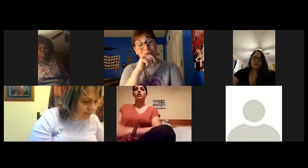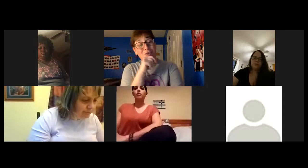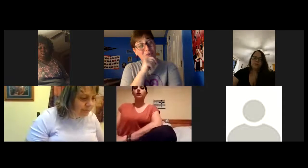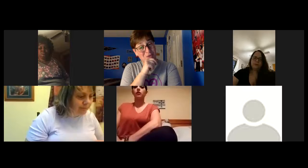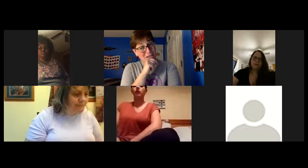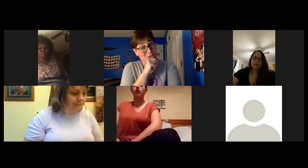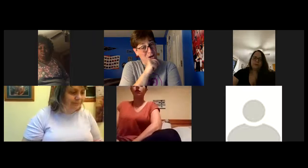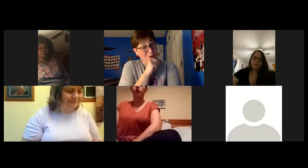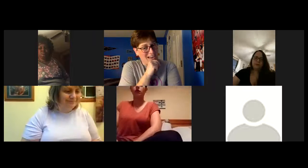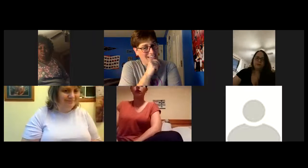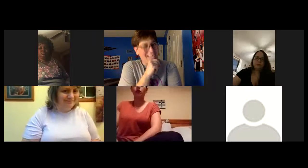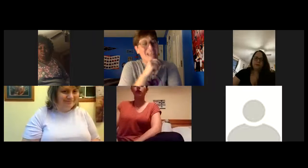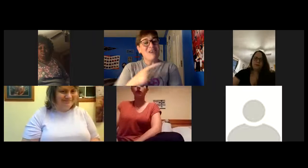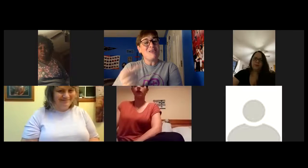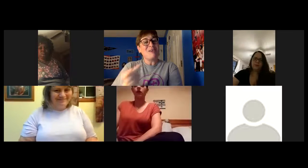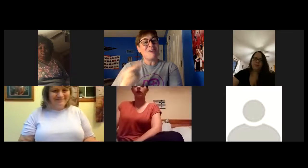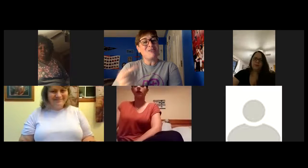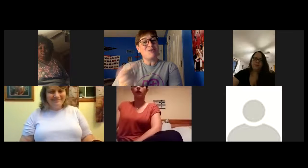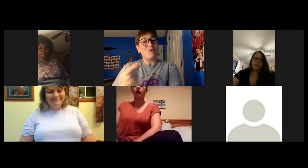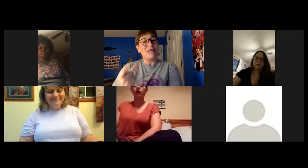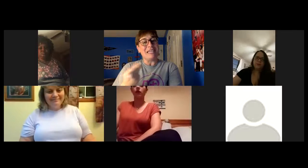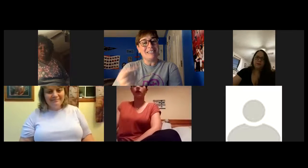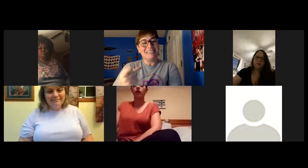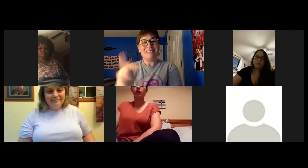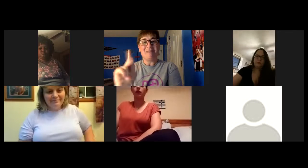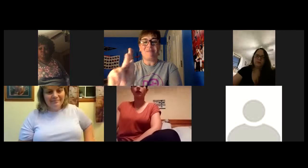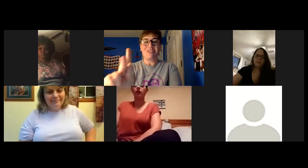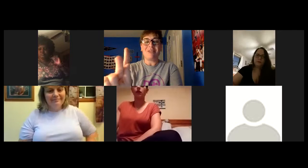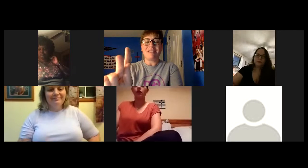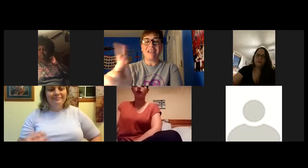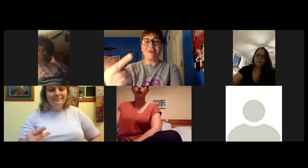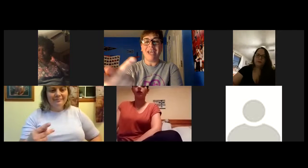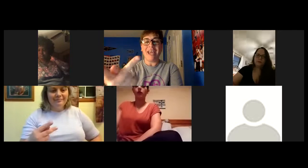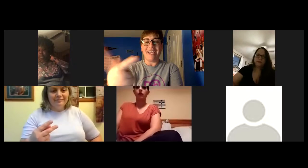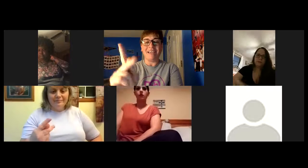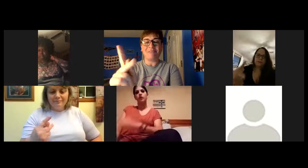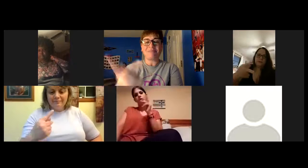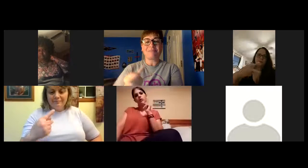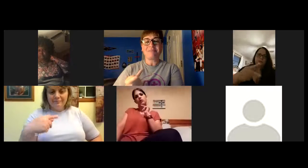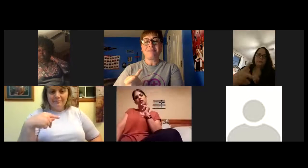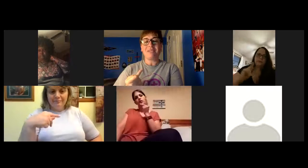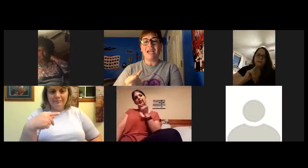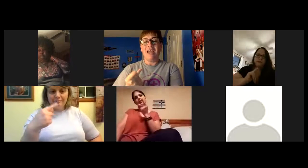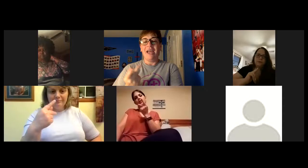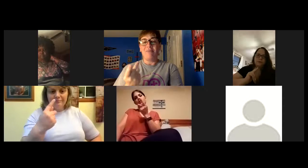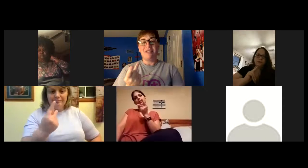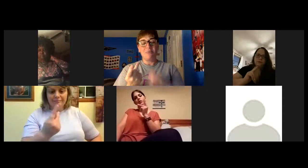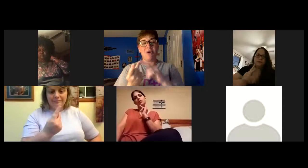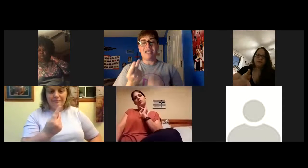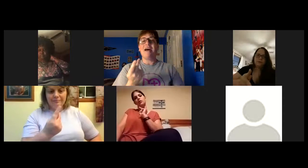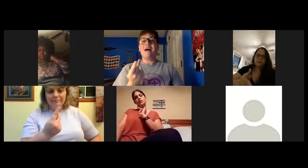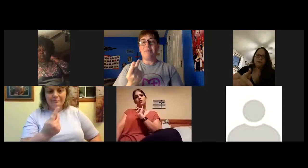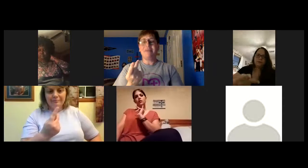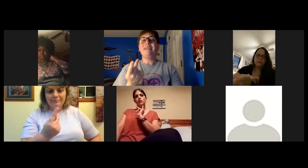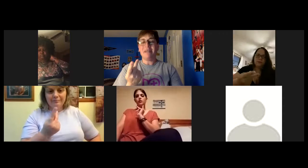here, I'll throw another one at you, Joanne. You can also do we. So it's the letter K, but it's